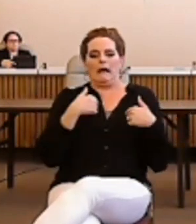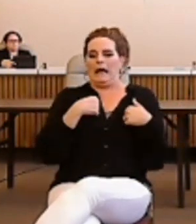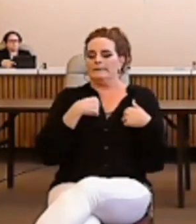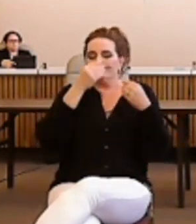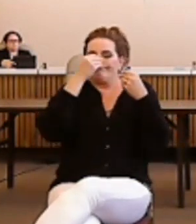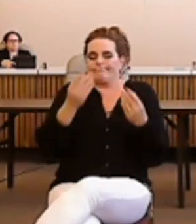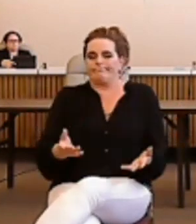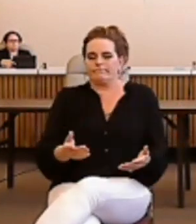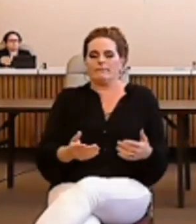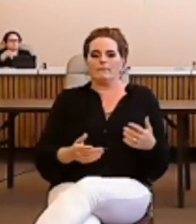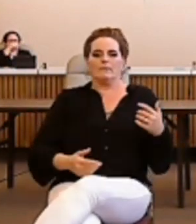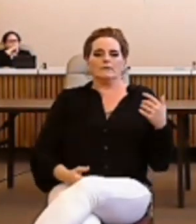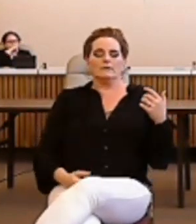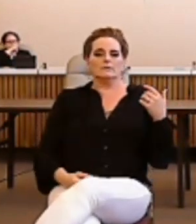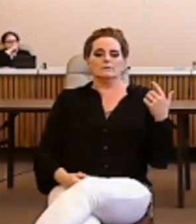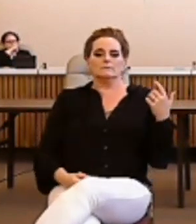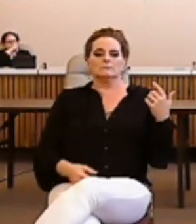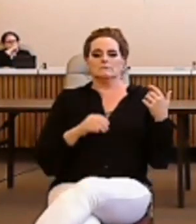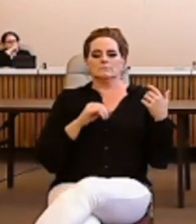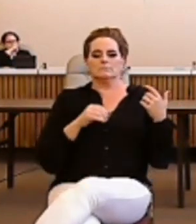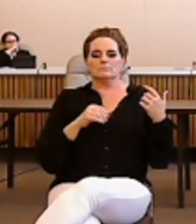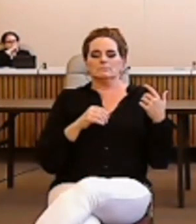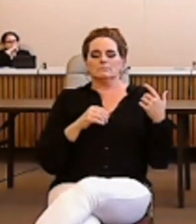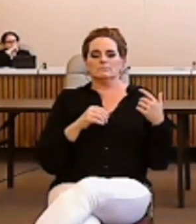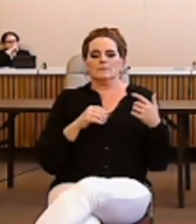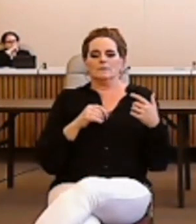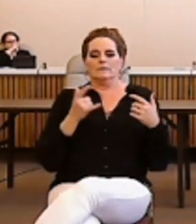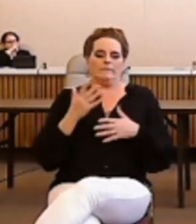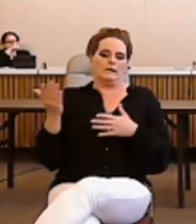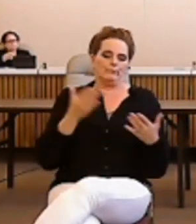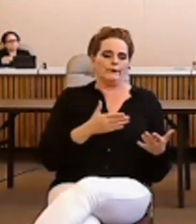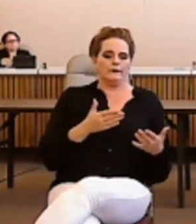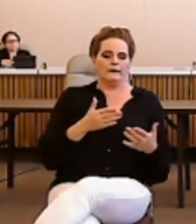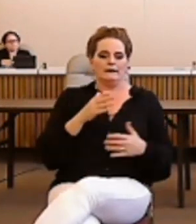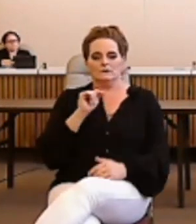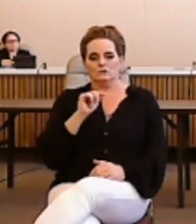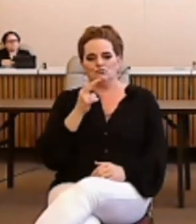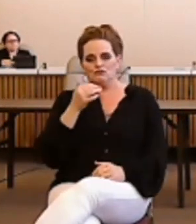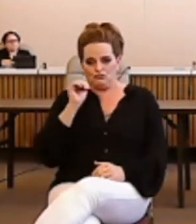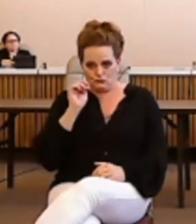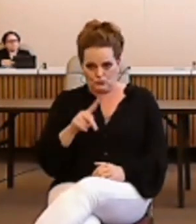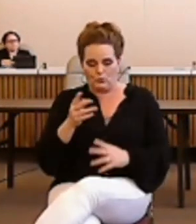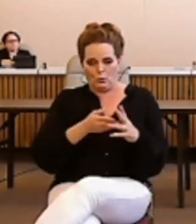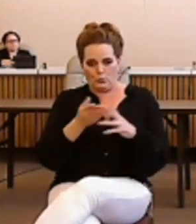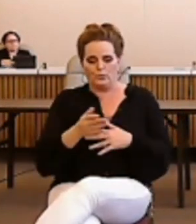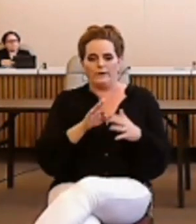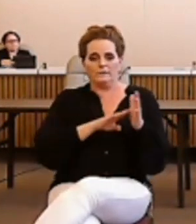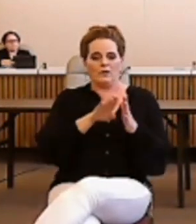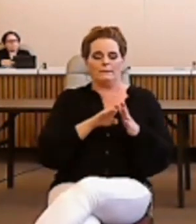care if they bring a trunk through their development that would be a public